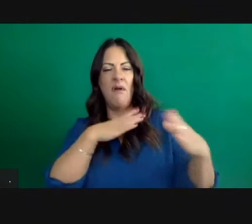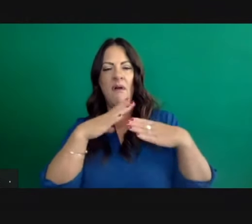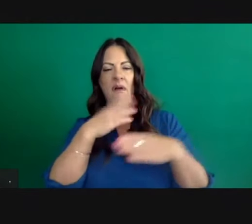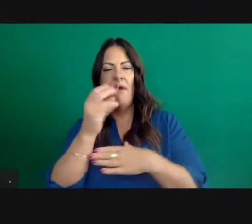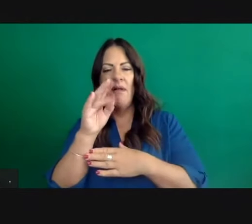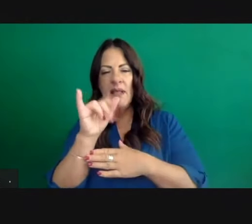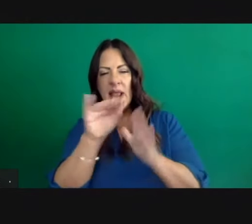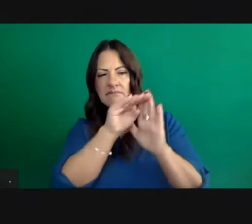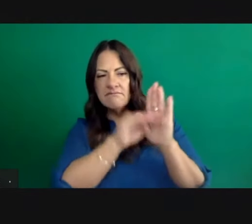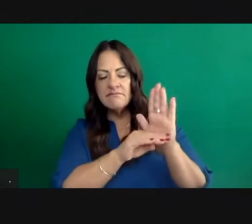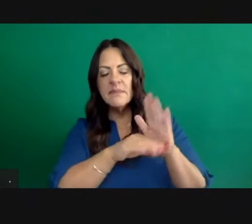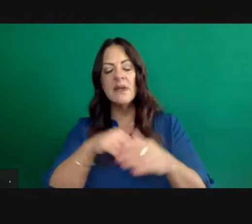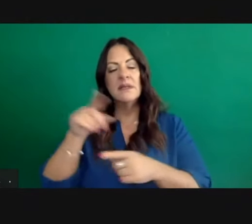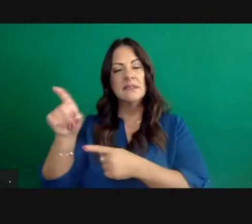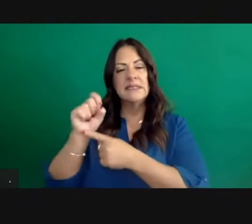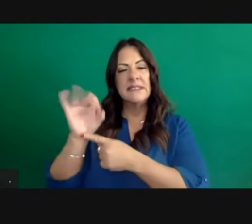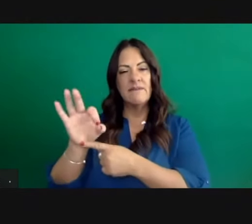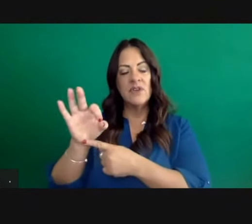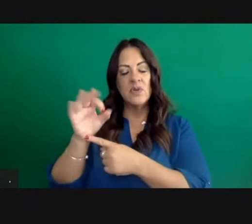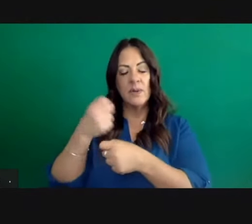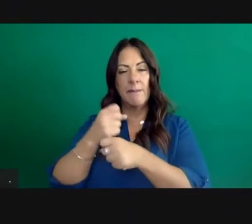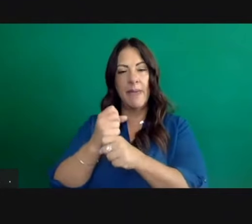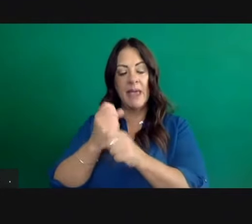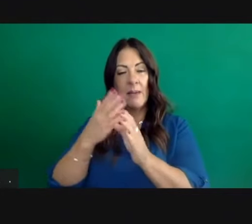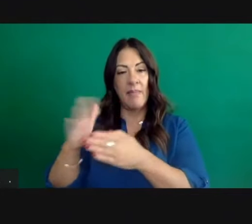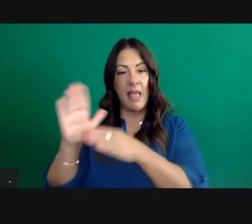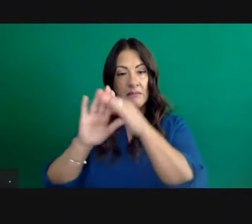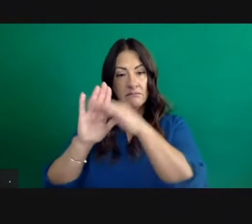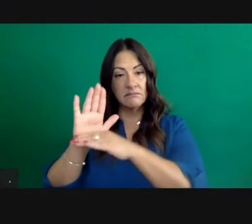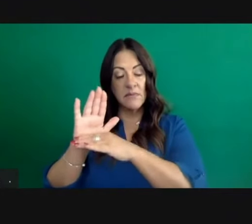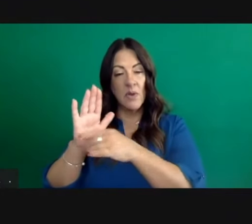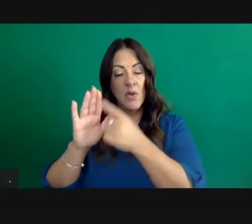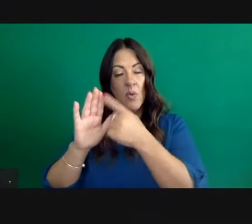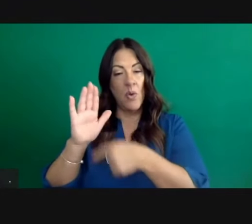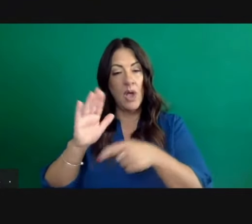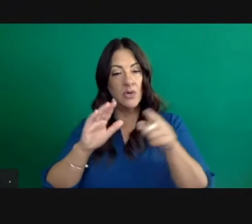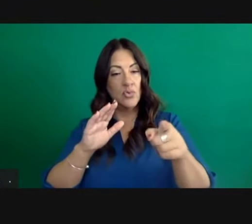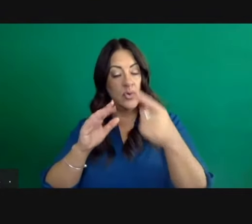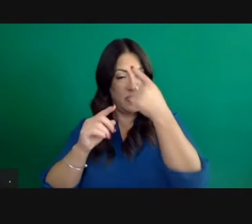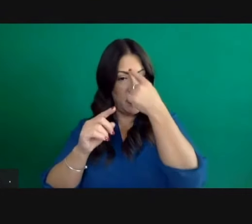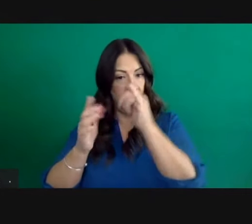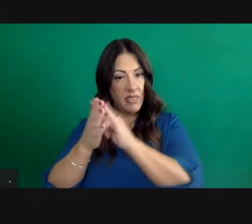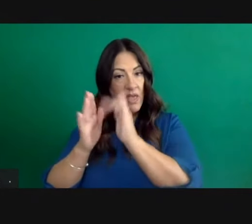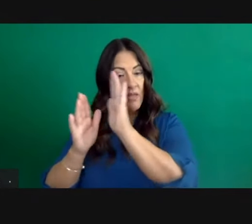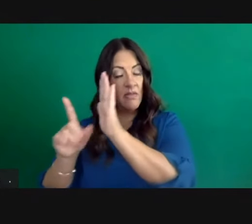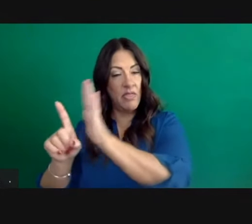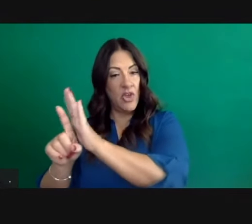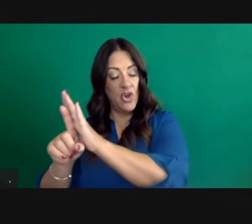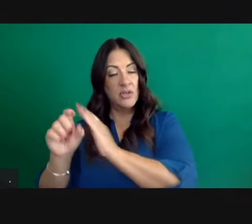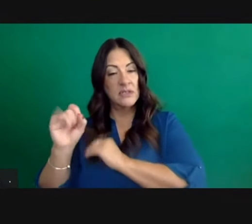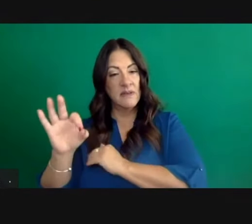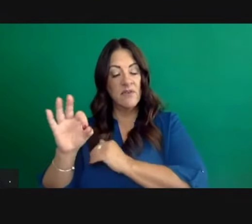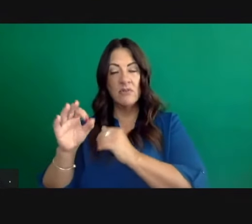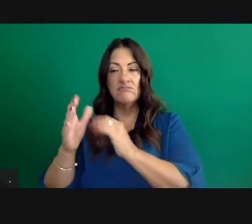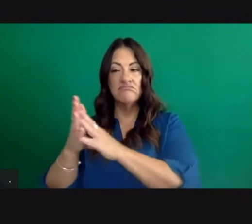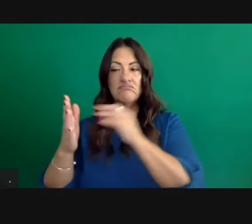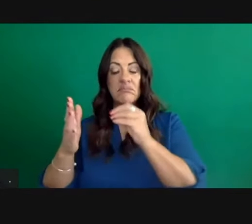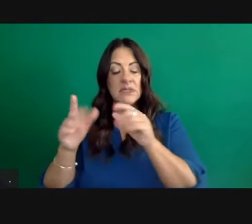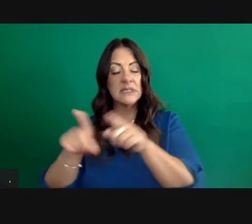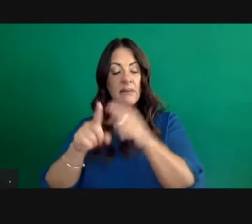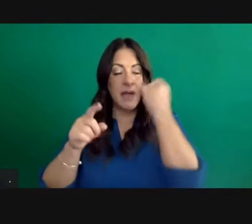holiday visitors. Is that something you think that perhaps should be considered by other counties or maybe even statewide? Thank